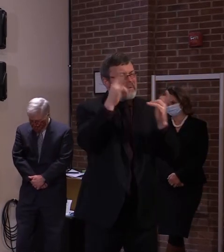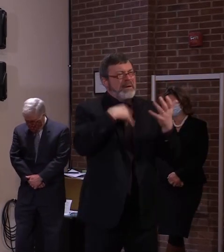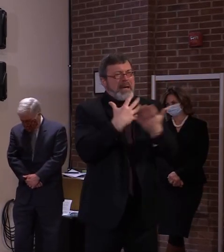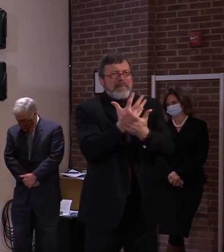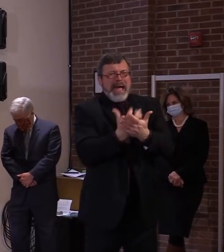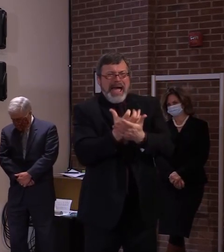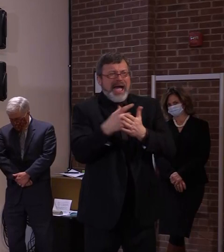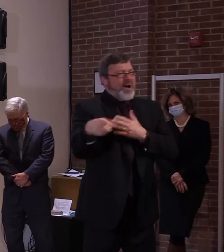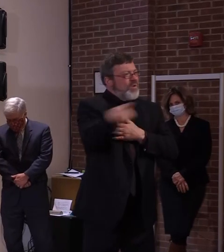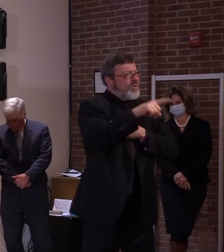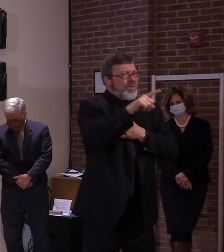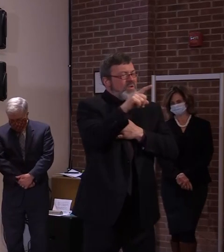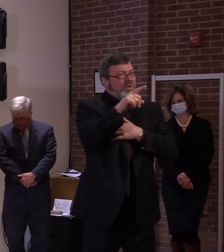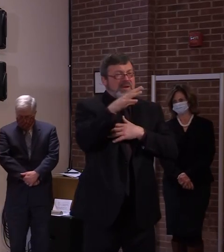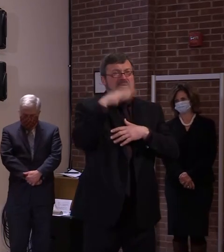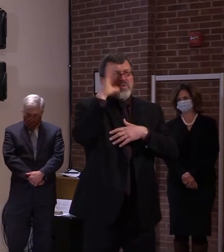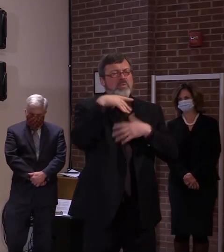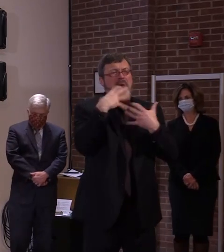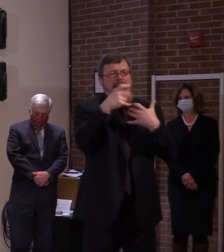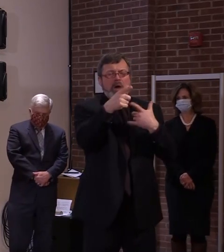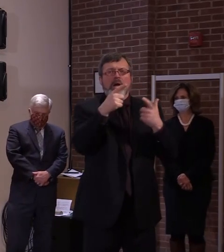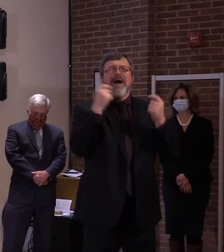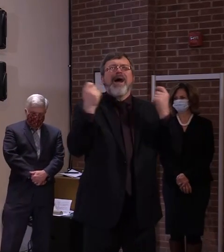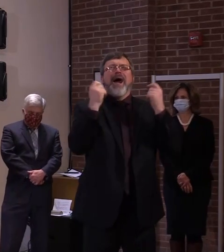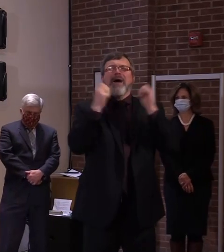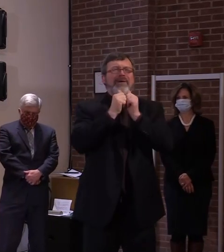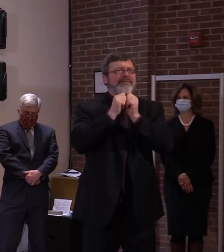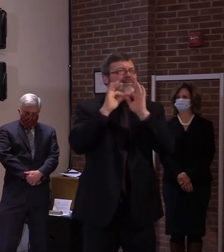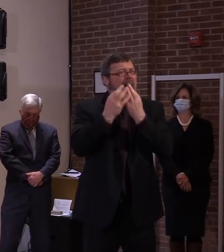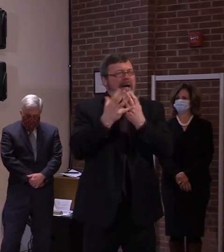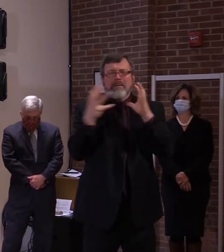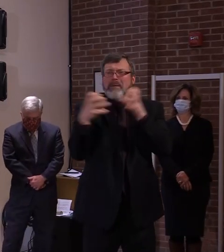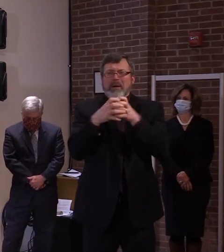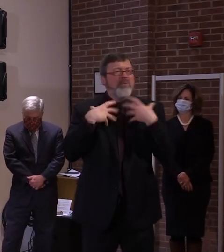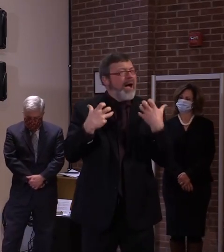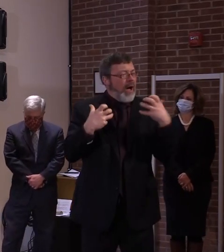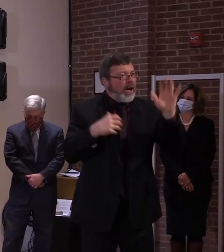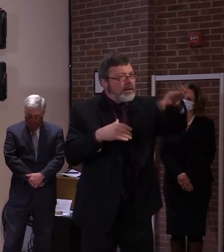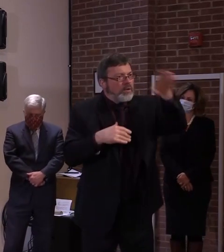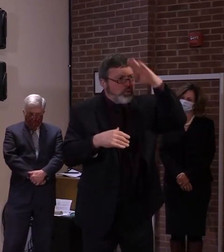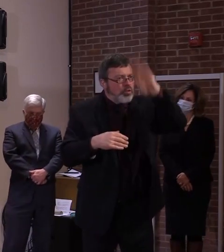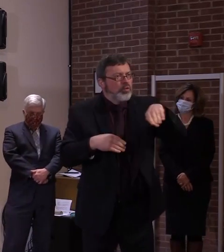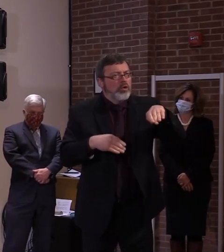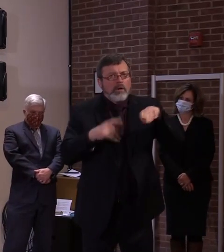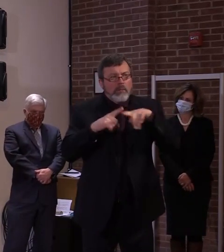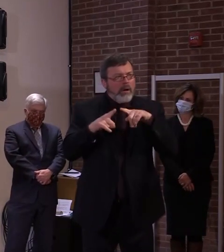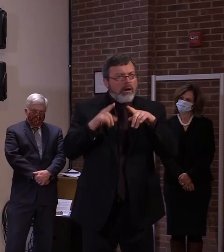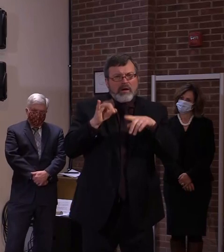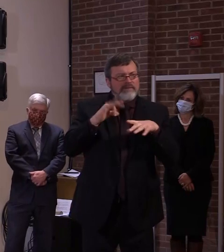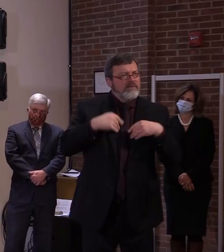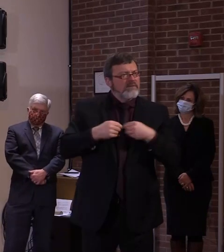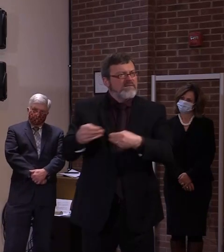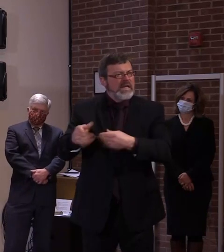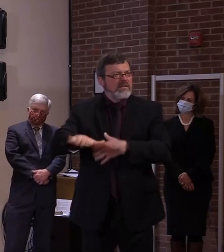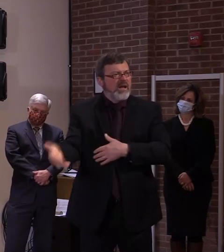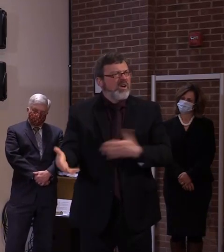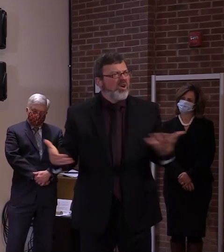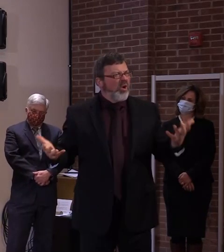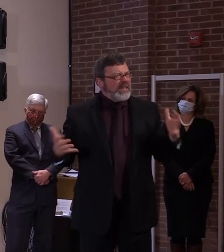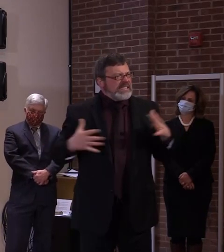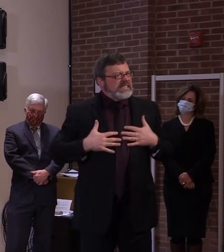throwing at us, but any way we can lower the risk, the safer we will all be. We don't want the lasting memory